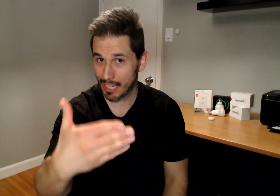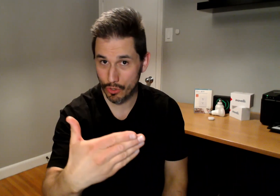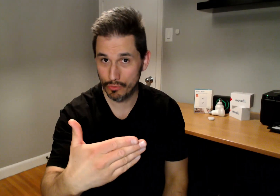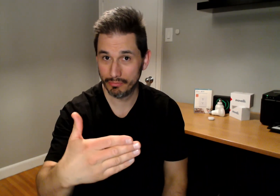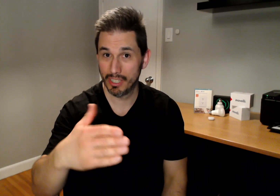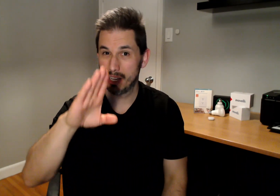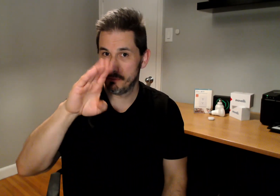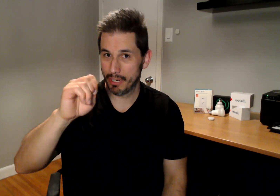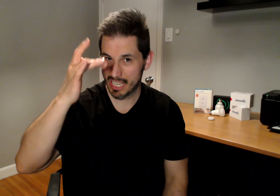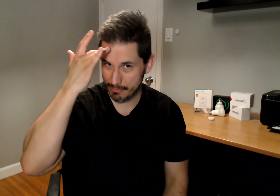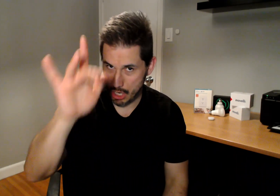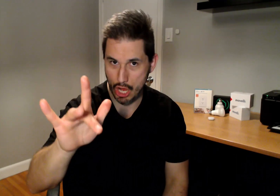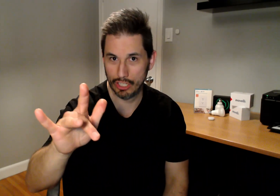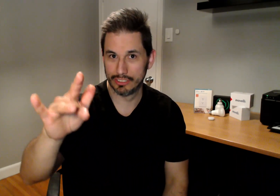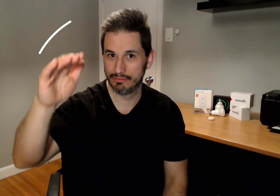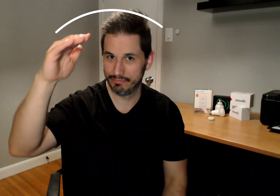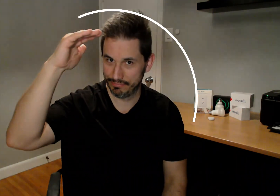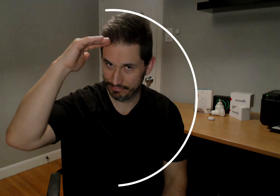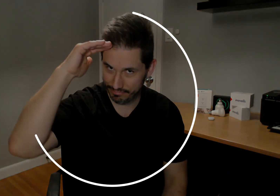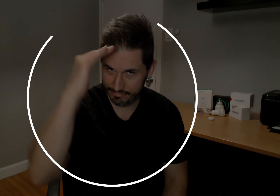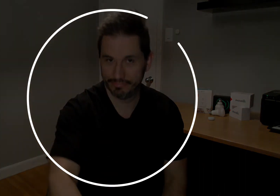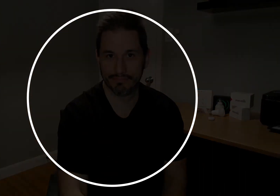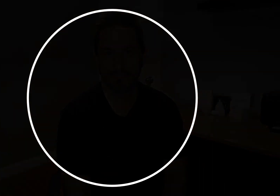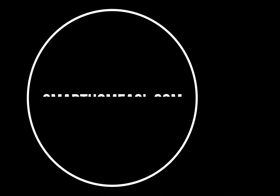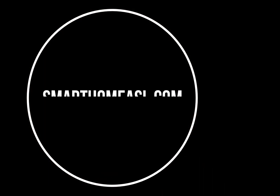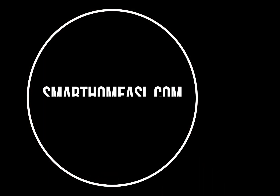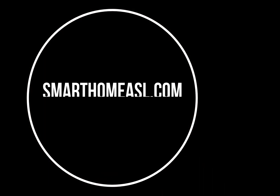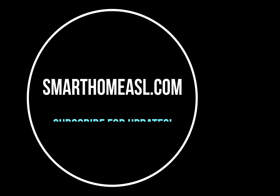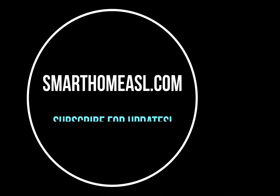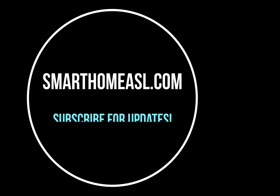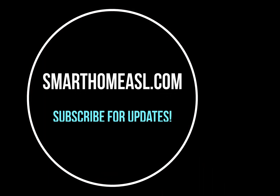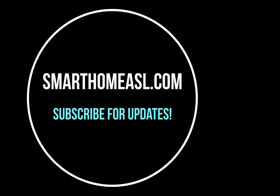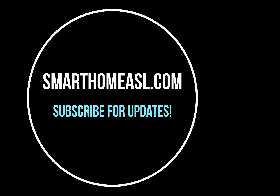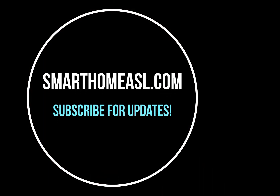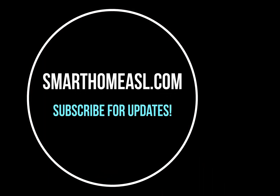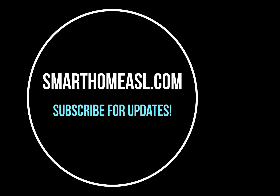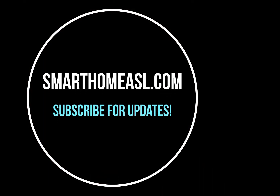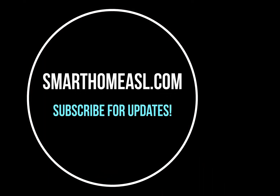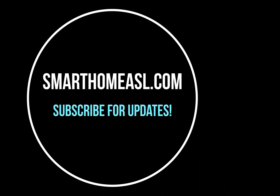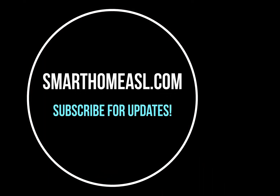what all you can do with the Inovelli Smart Switch. Thank you, and be smart.